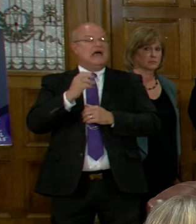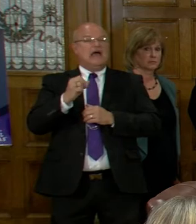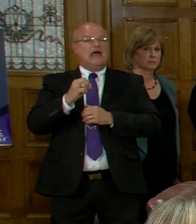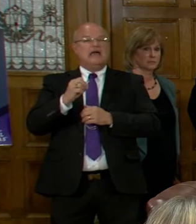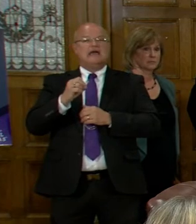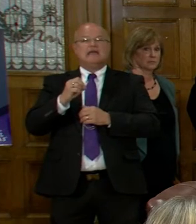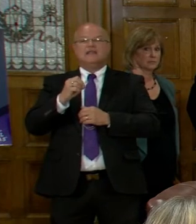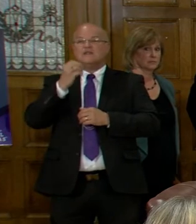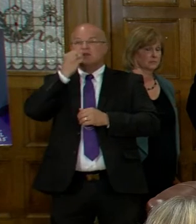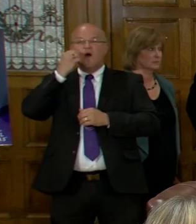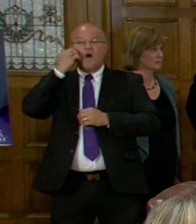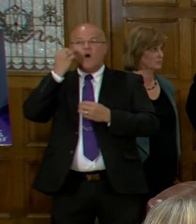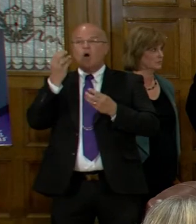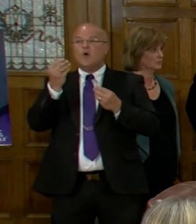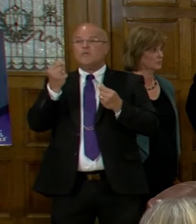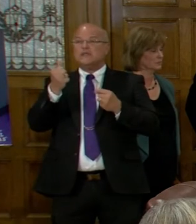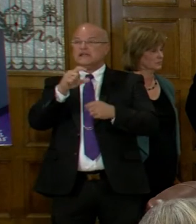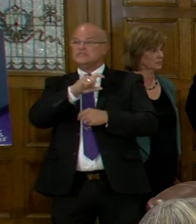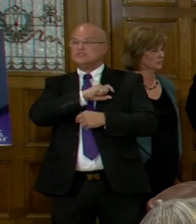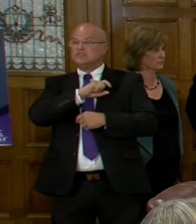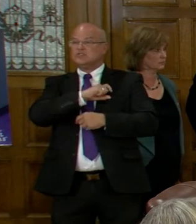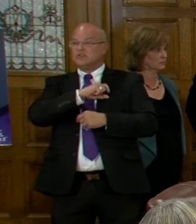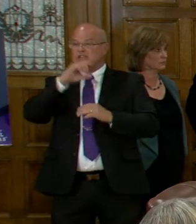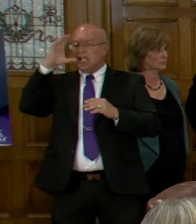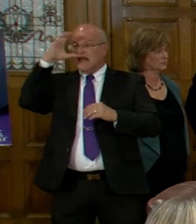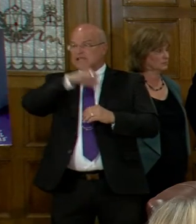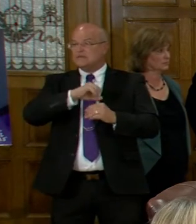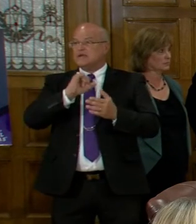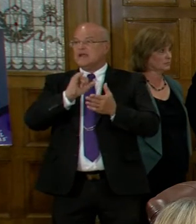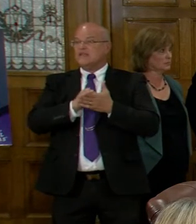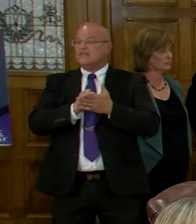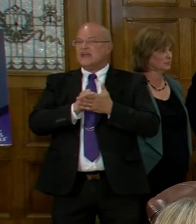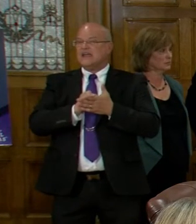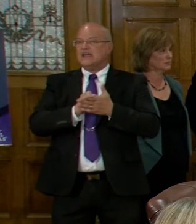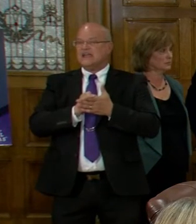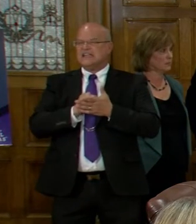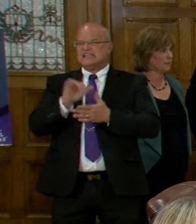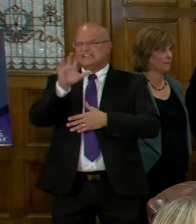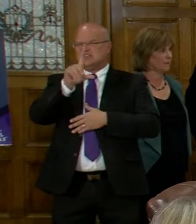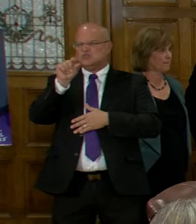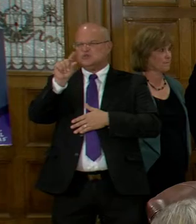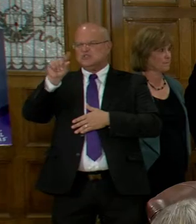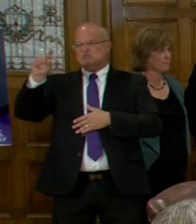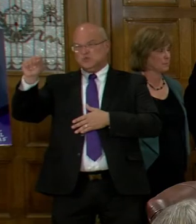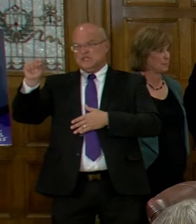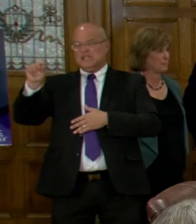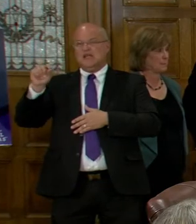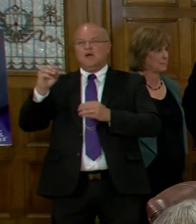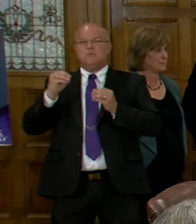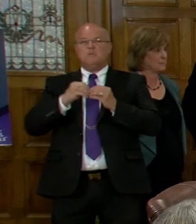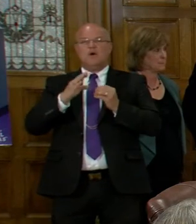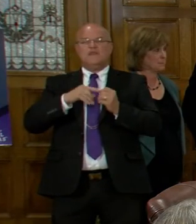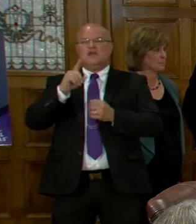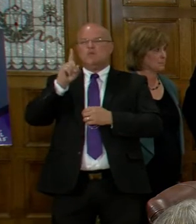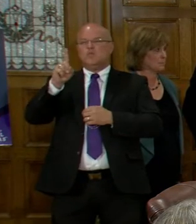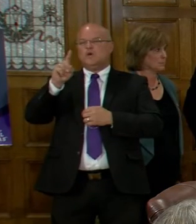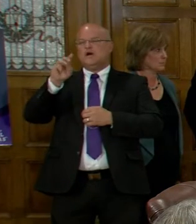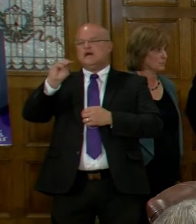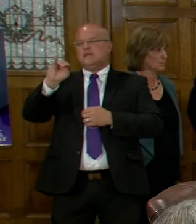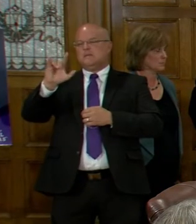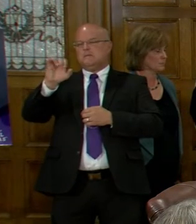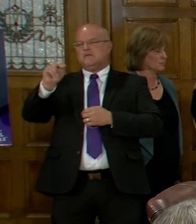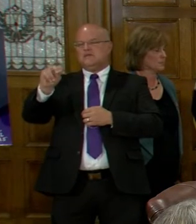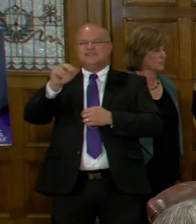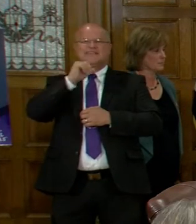The Homeland Security has estimated that in the early 2020s, there'll be more than 1 million unfillable